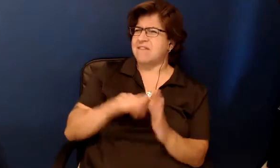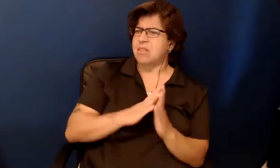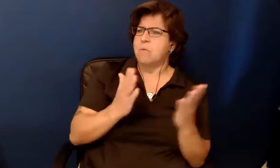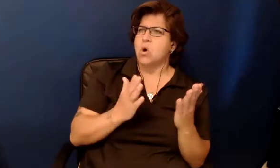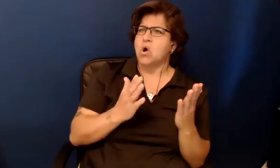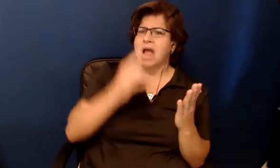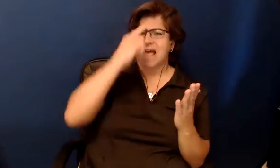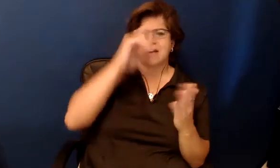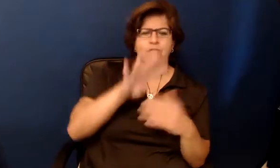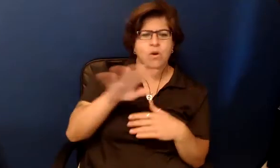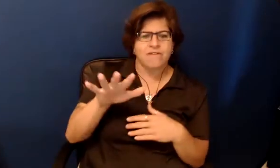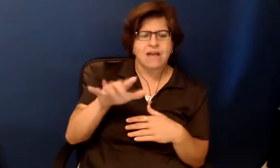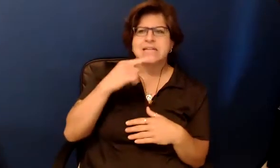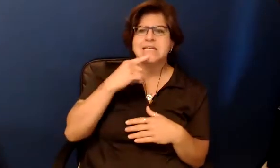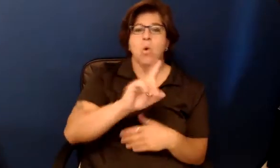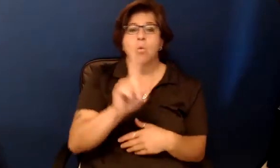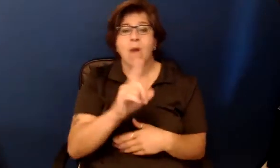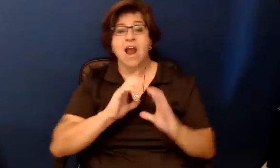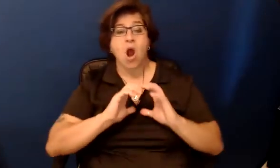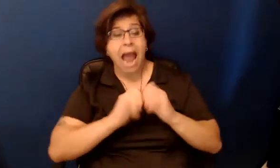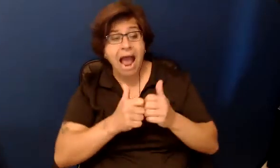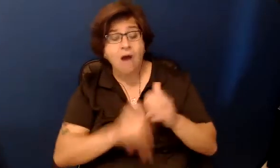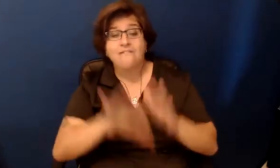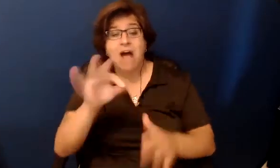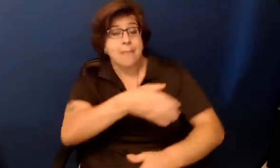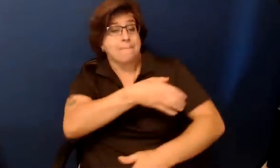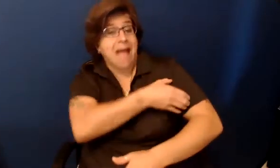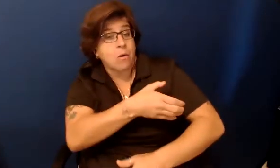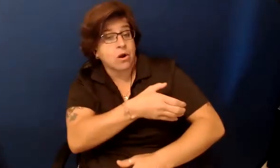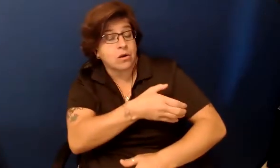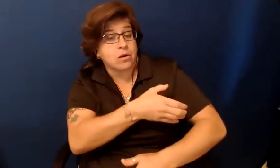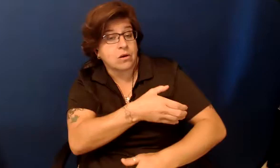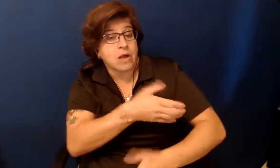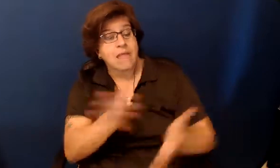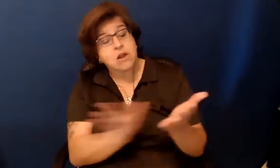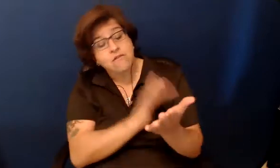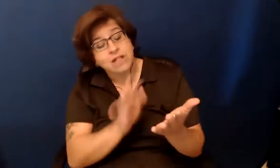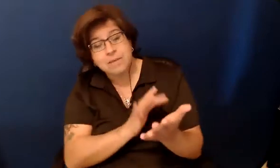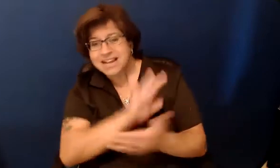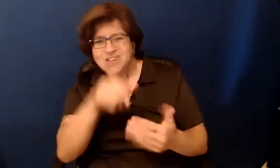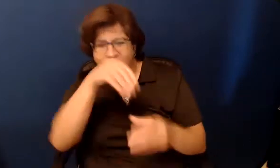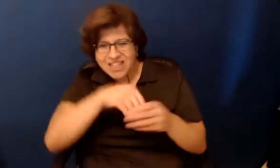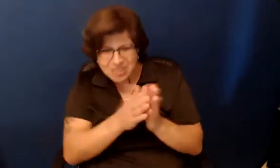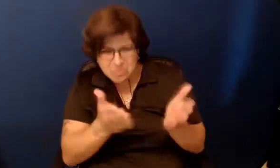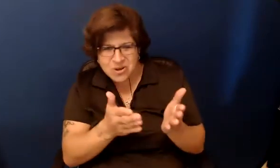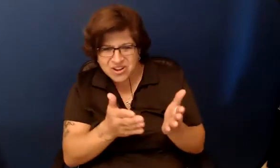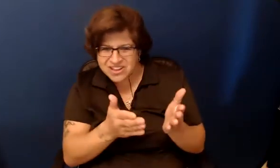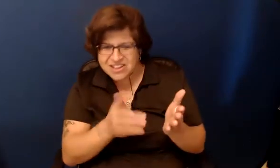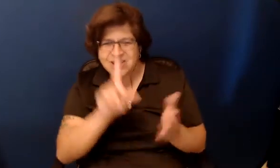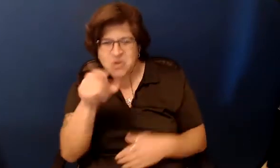on page, I think it's 45 there, that says where and how to find this power. Okay. And then you flip over.